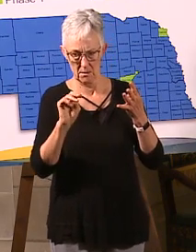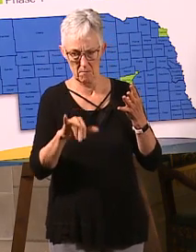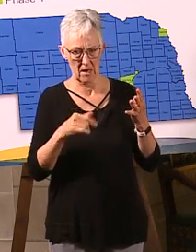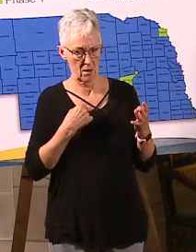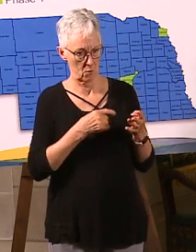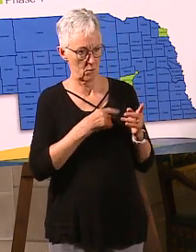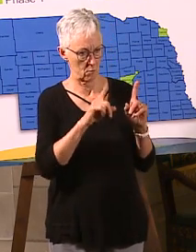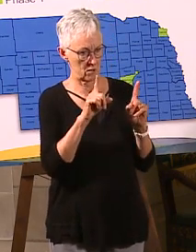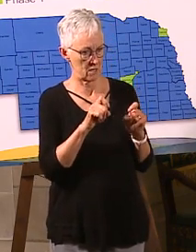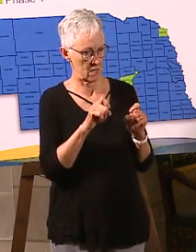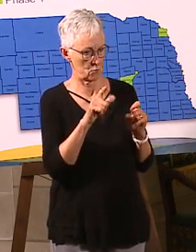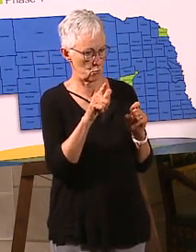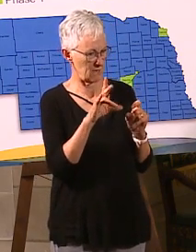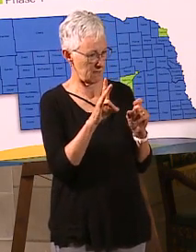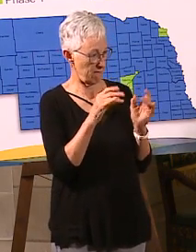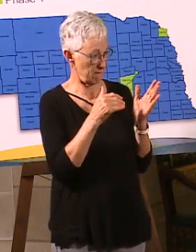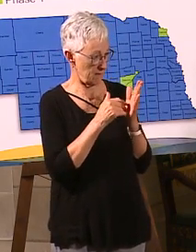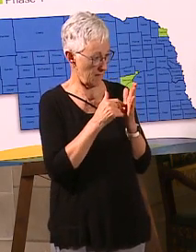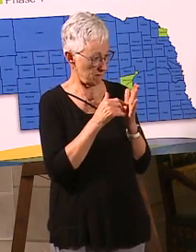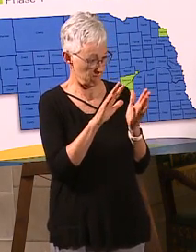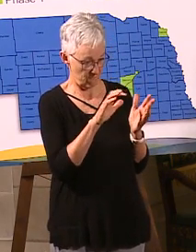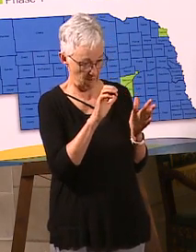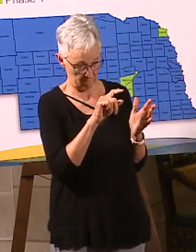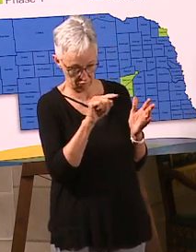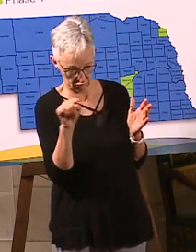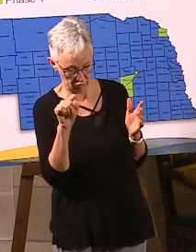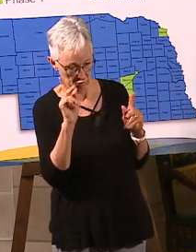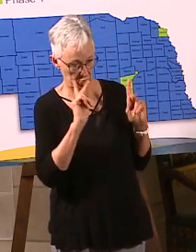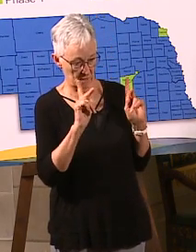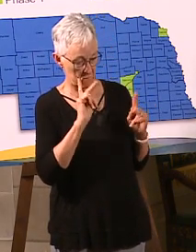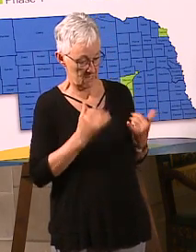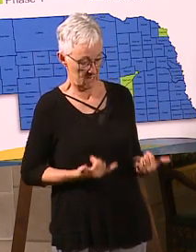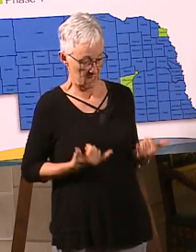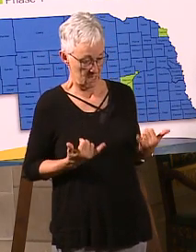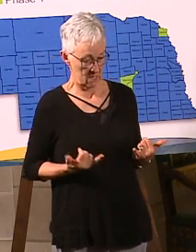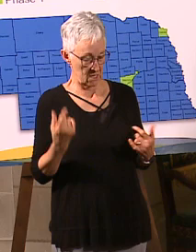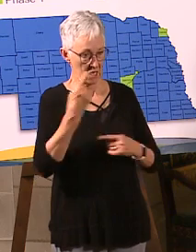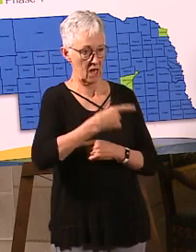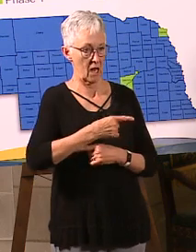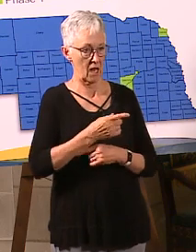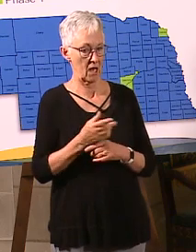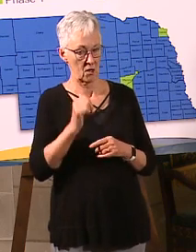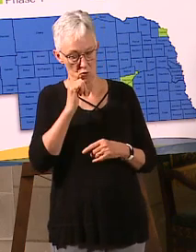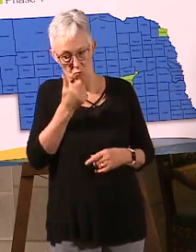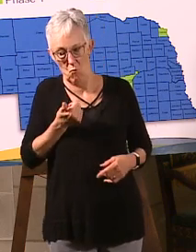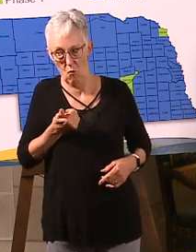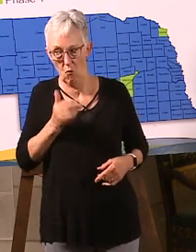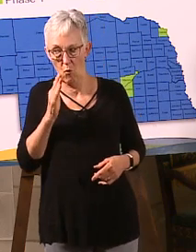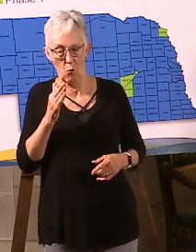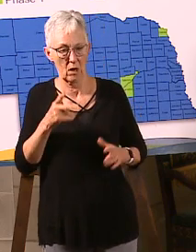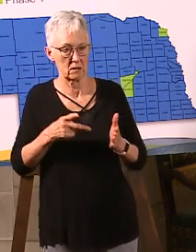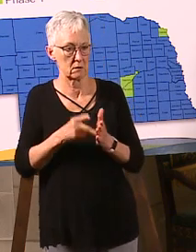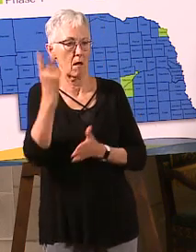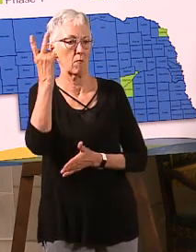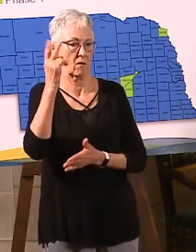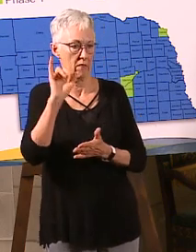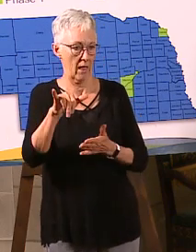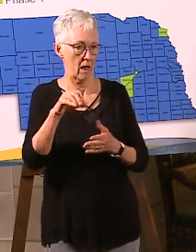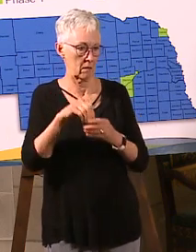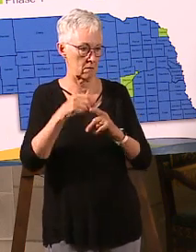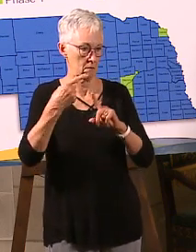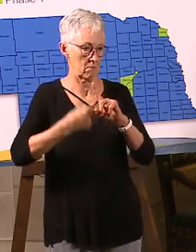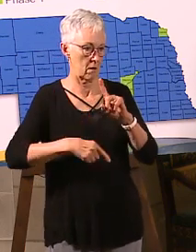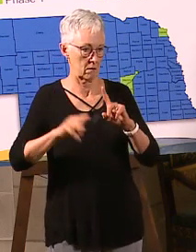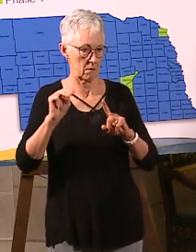people. Probably today, maybe tomorrow, we will have more than double that just in the month of May. And the month of May is not even over